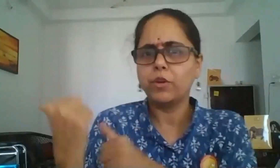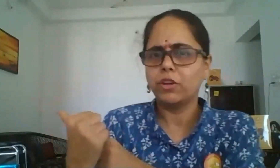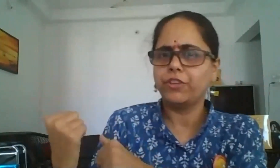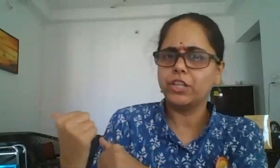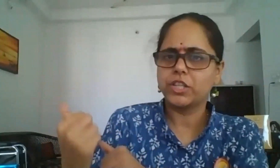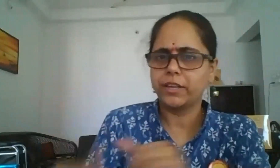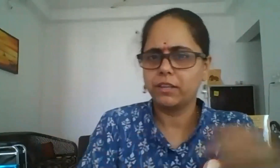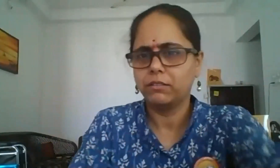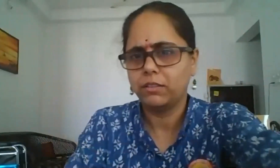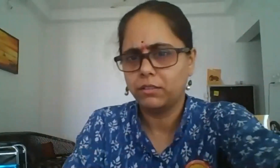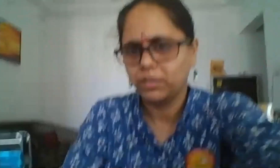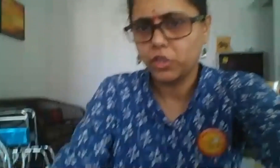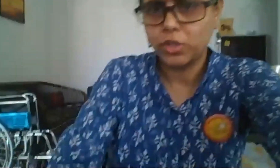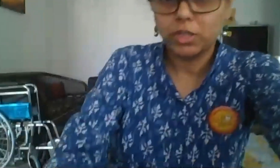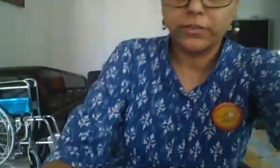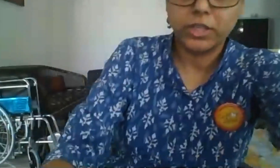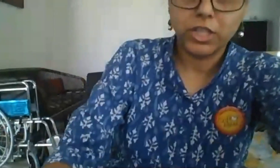a wheelchair. Can you see the wheelchair? Yeah.